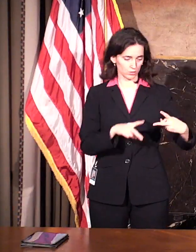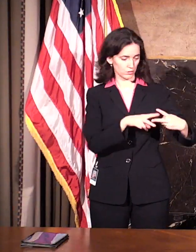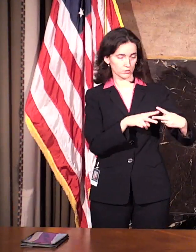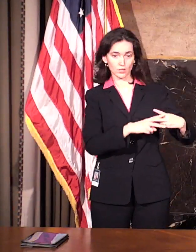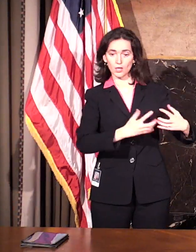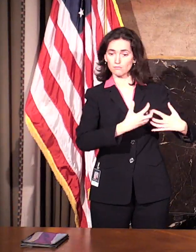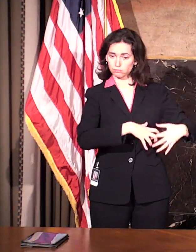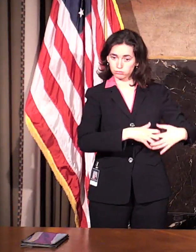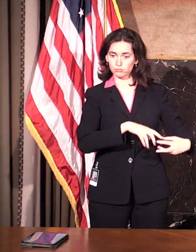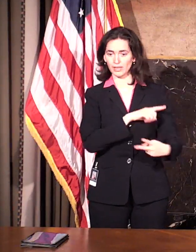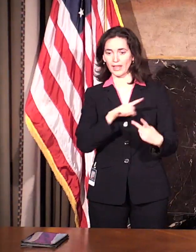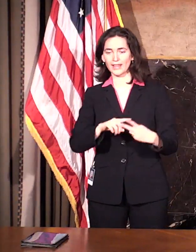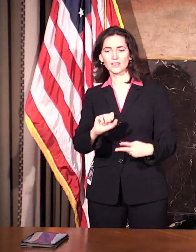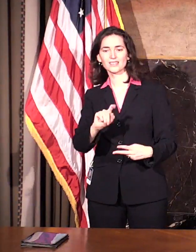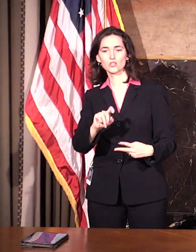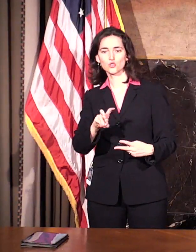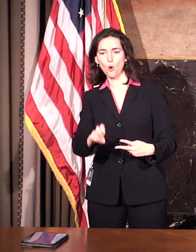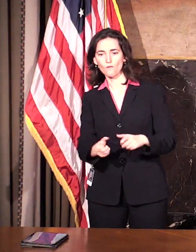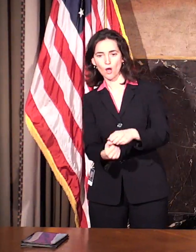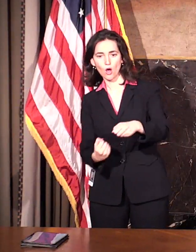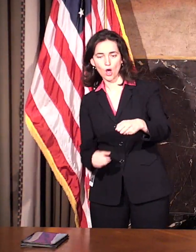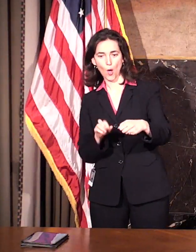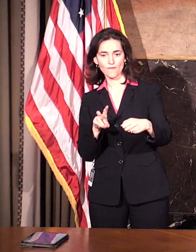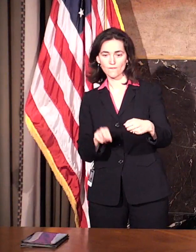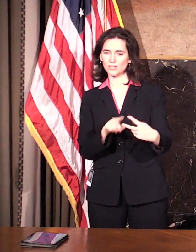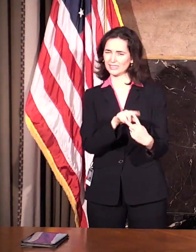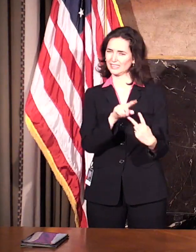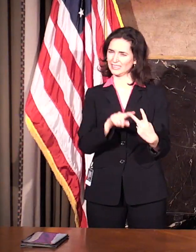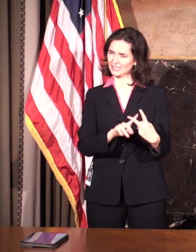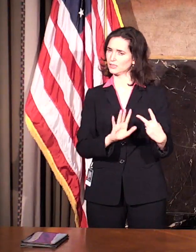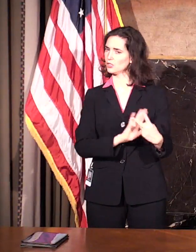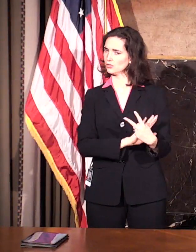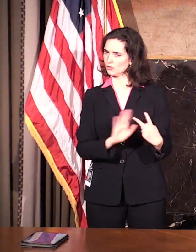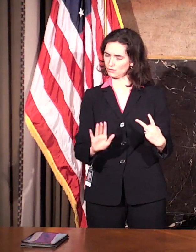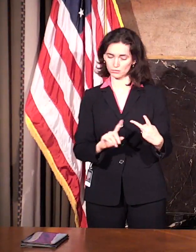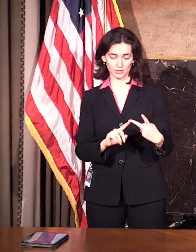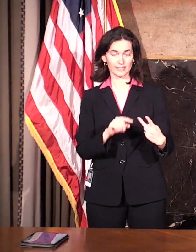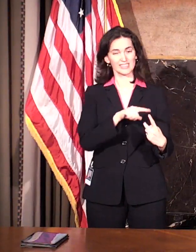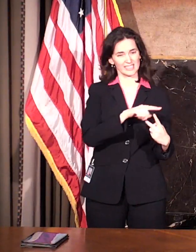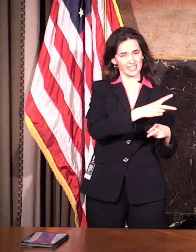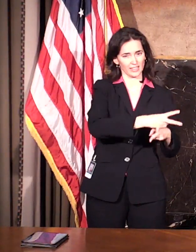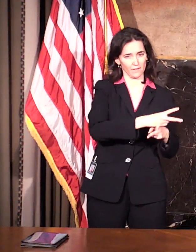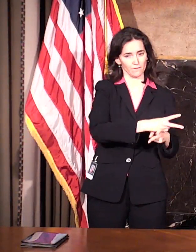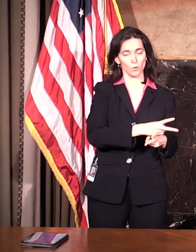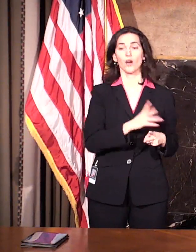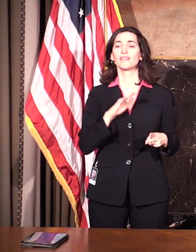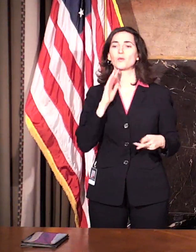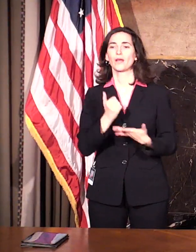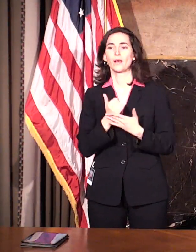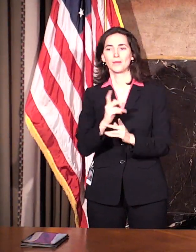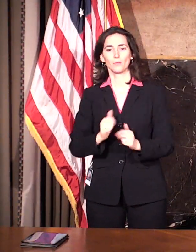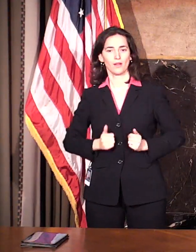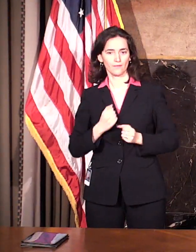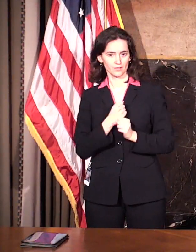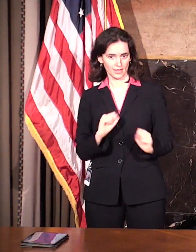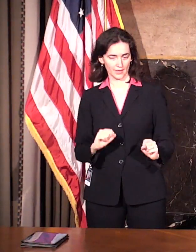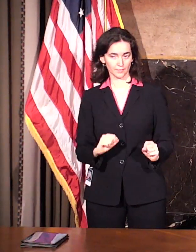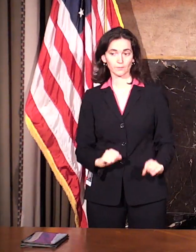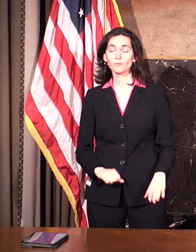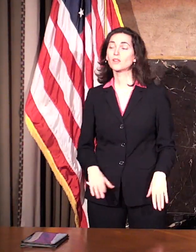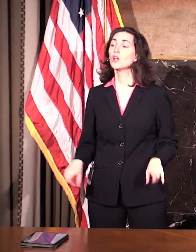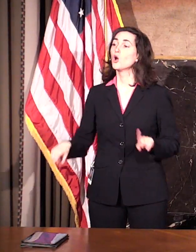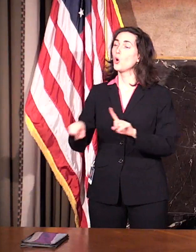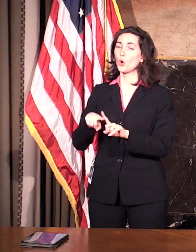even worse. Another thing I'll mention is I really, as the governor did as well, ask people, avoid traveling right